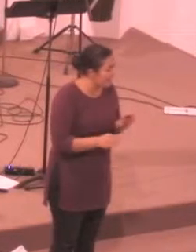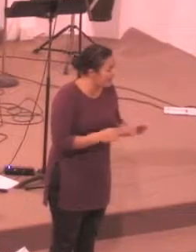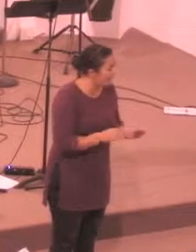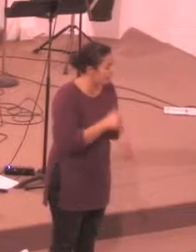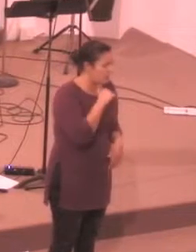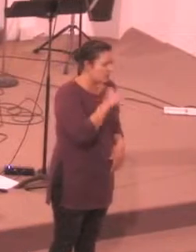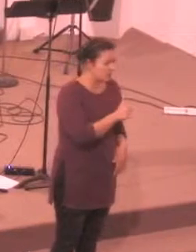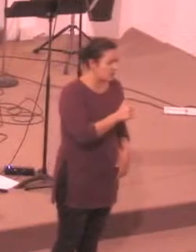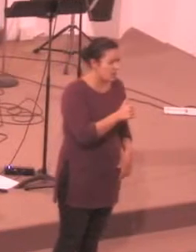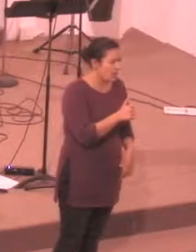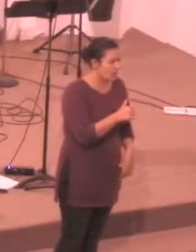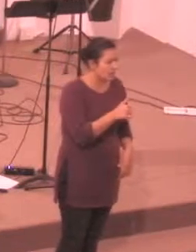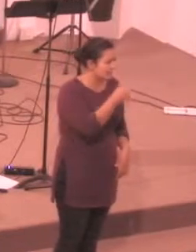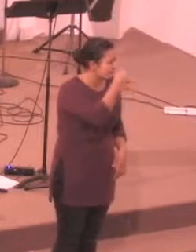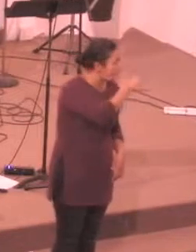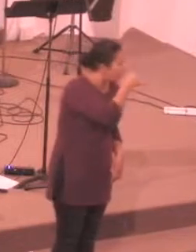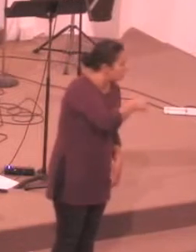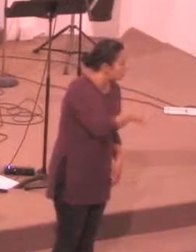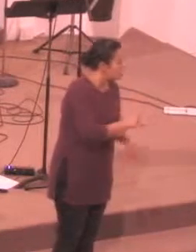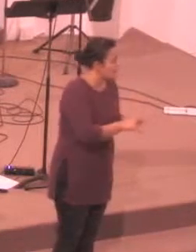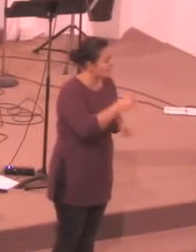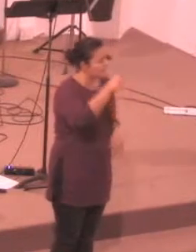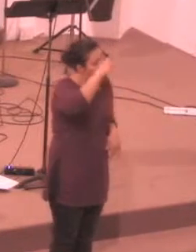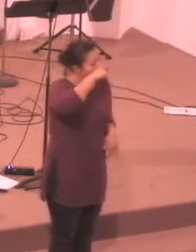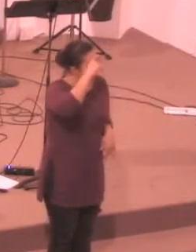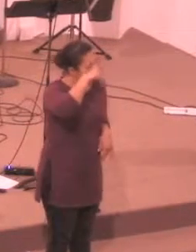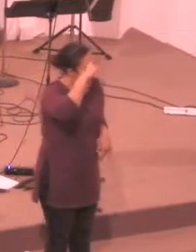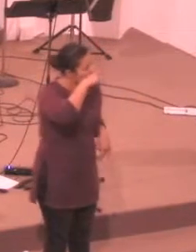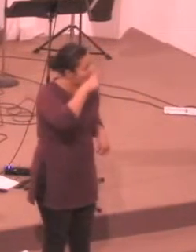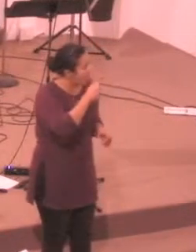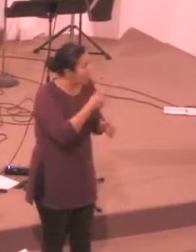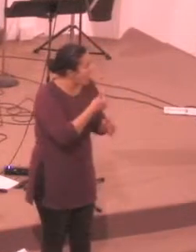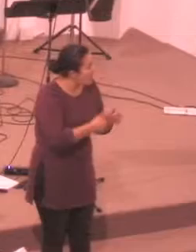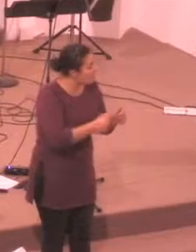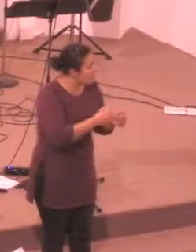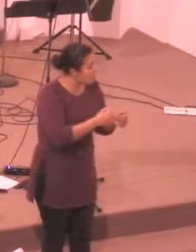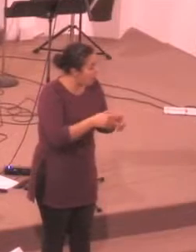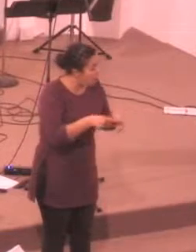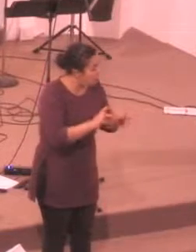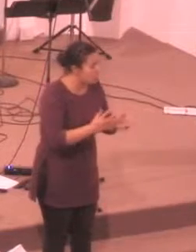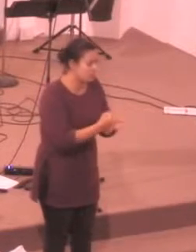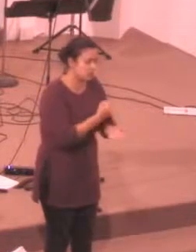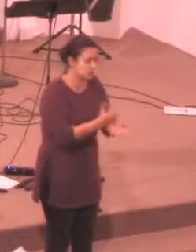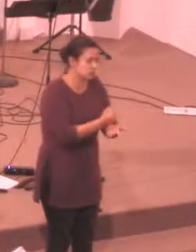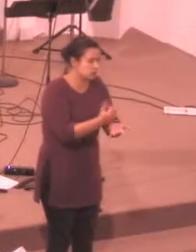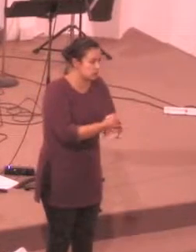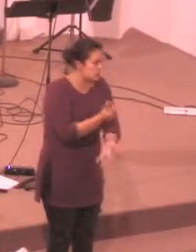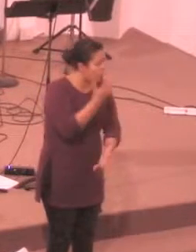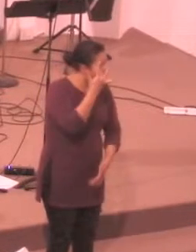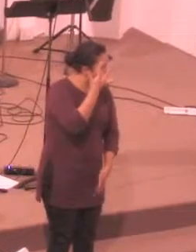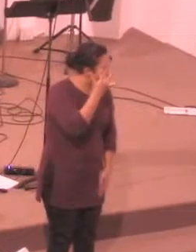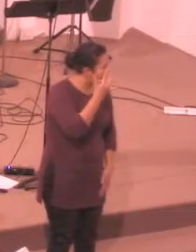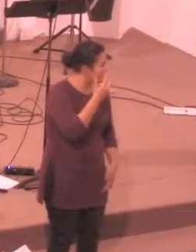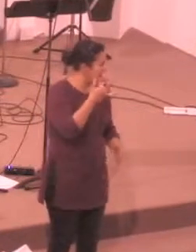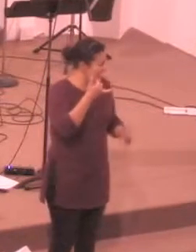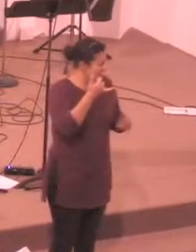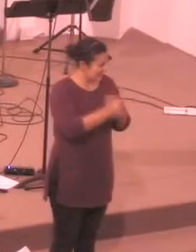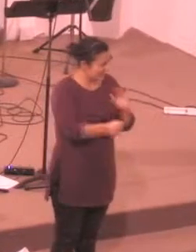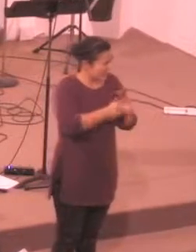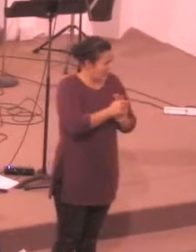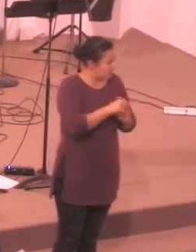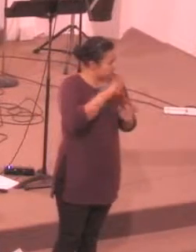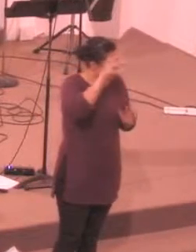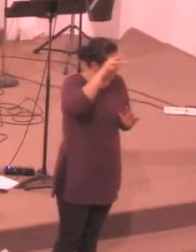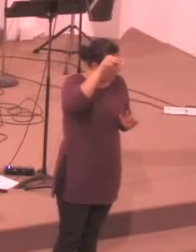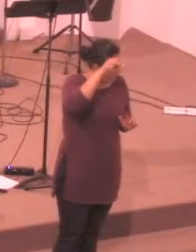but as wise. Making the most of every opportunity, because the days are evil. Therefore, do not be foolish,